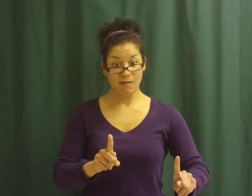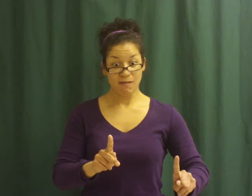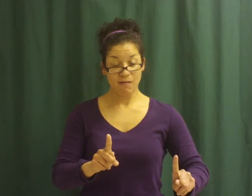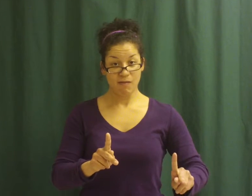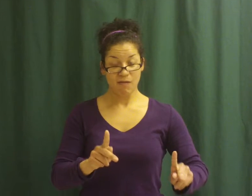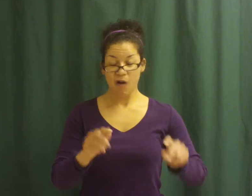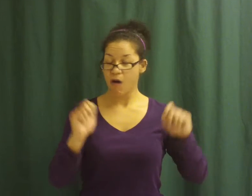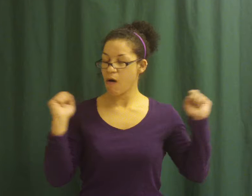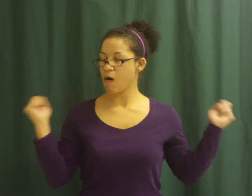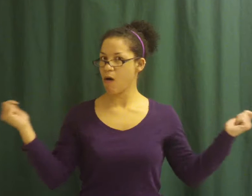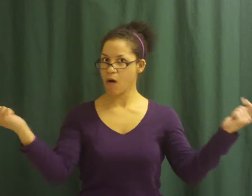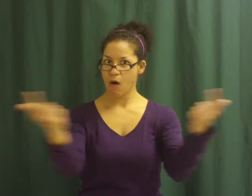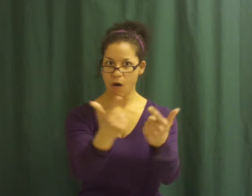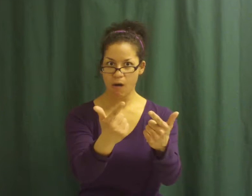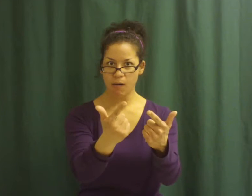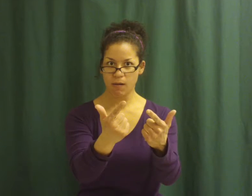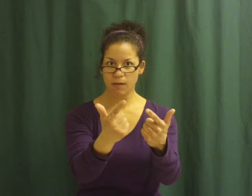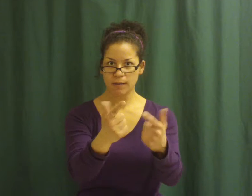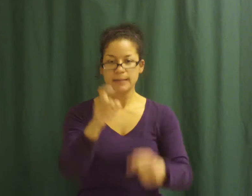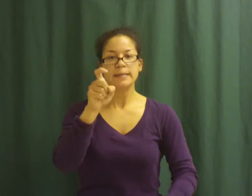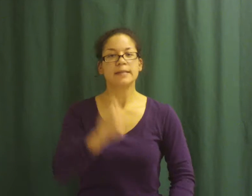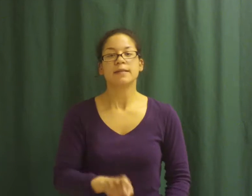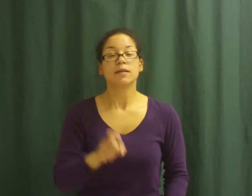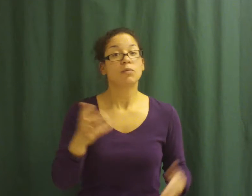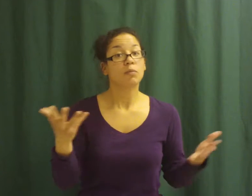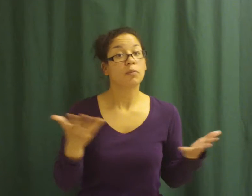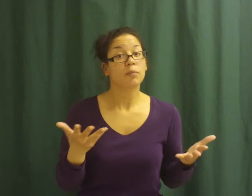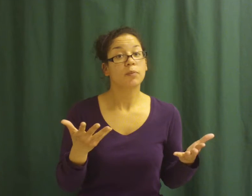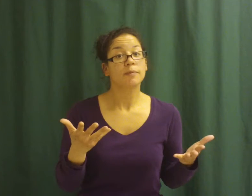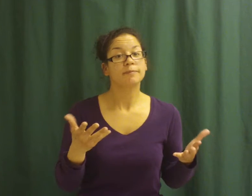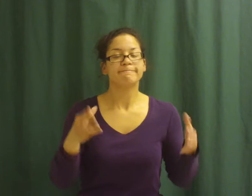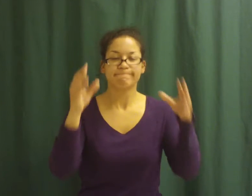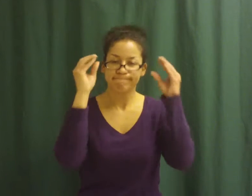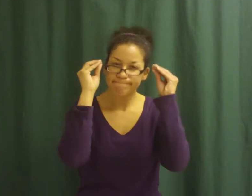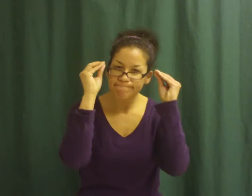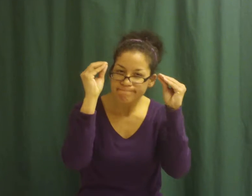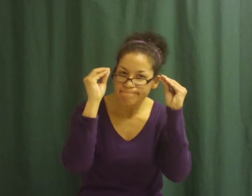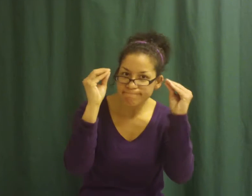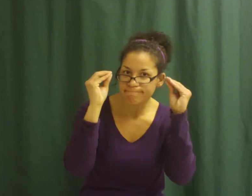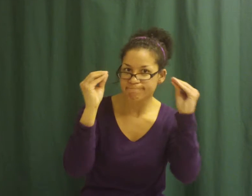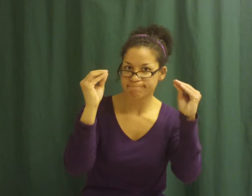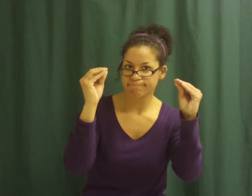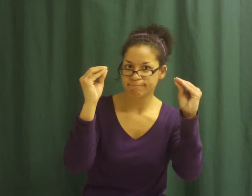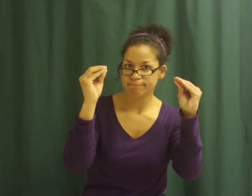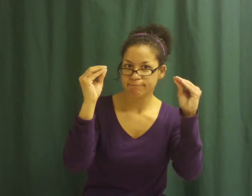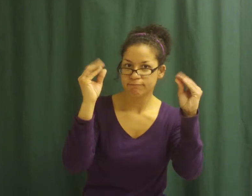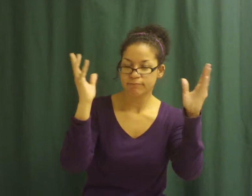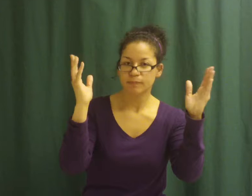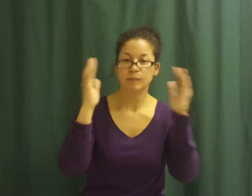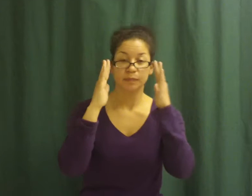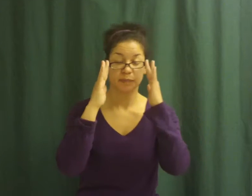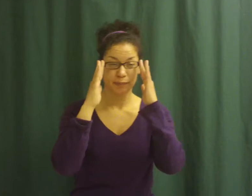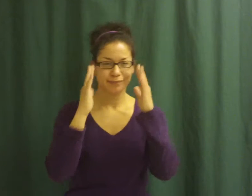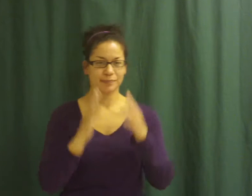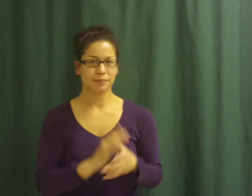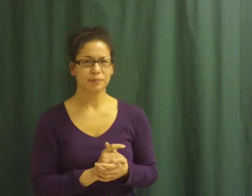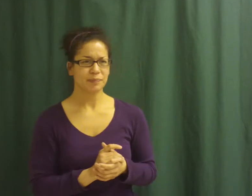them, must be educated. It's not enough for a society to educate only